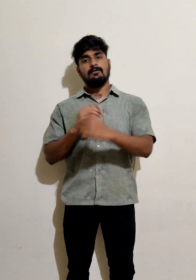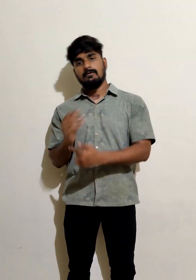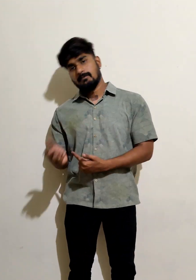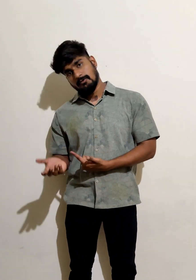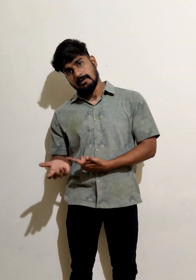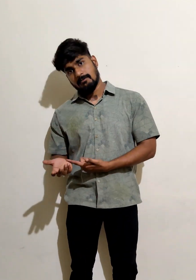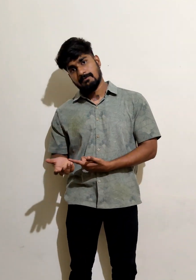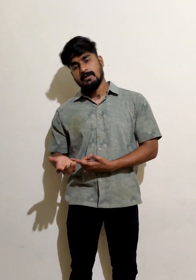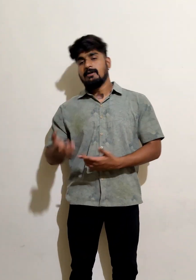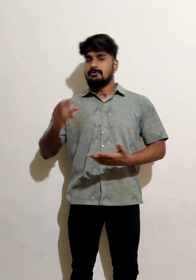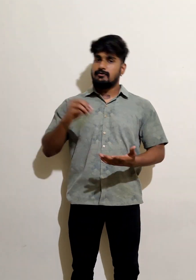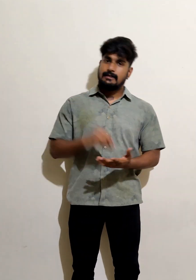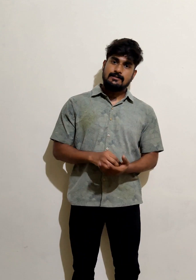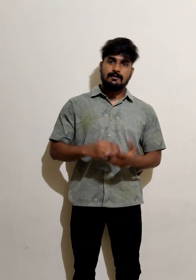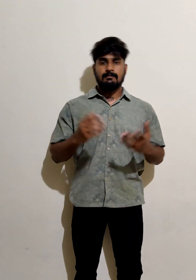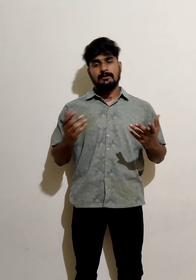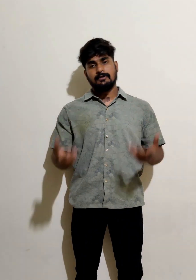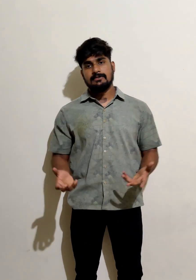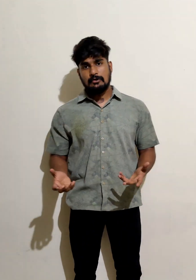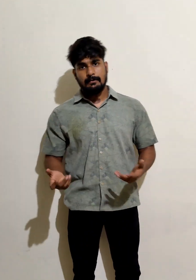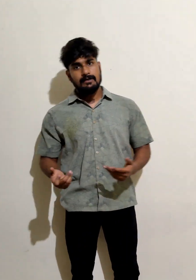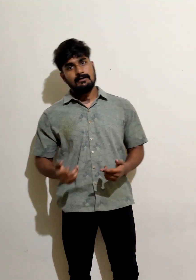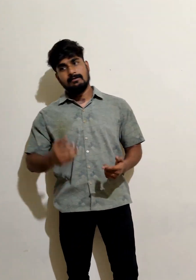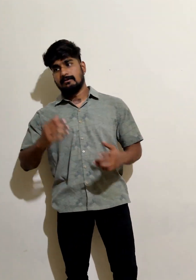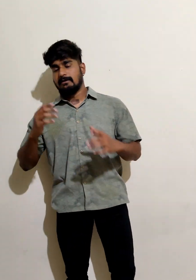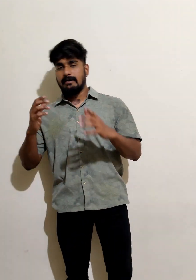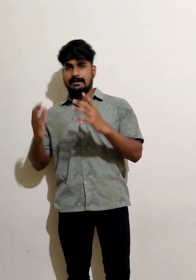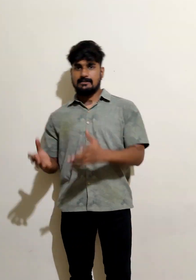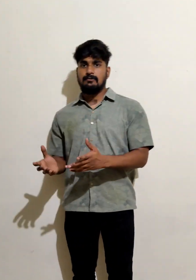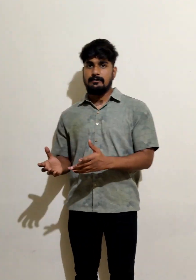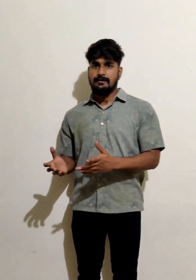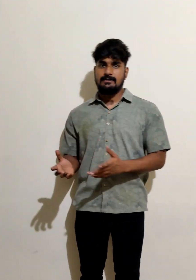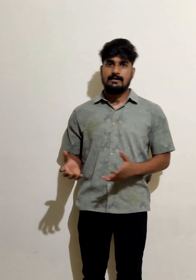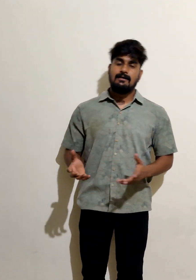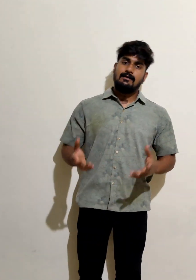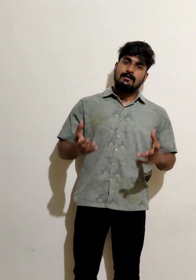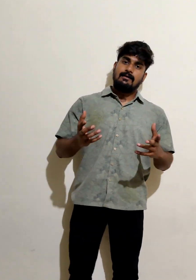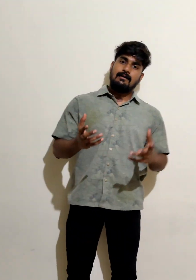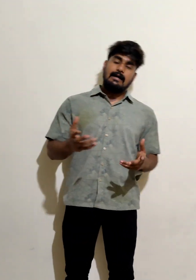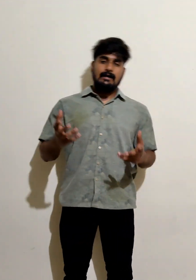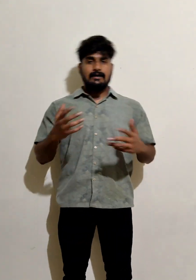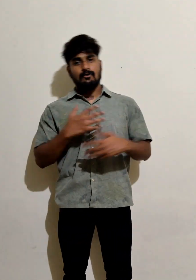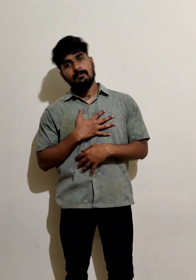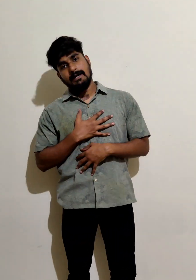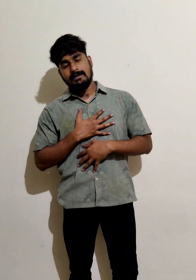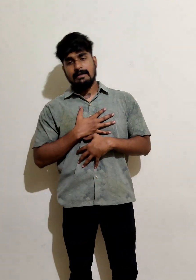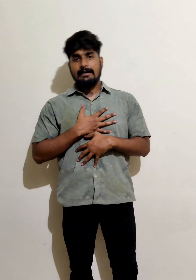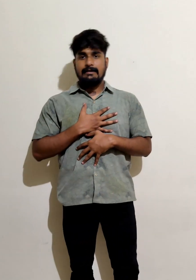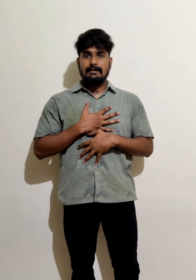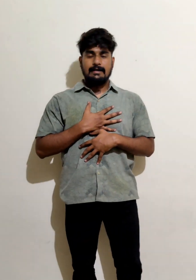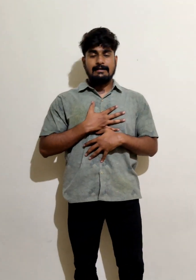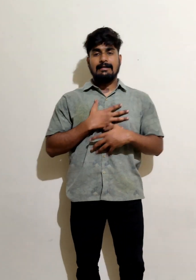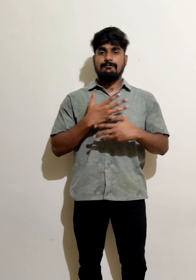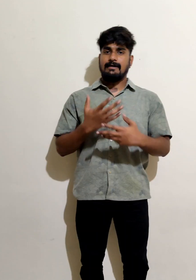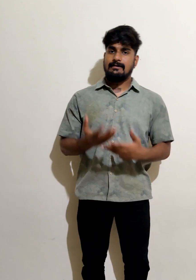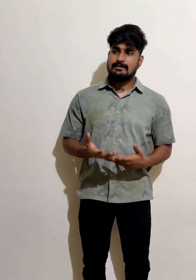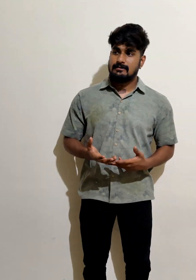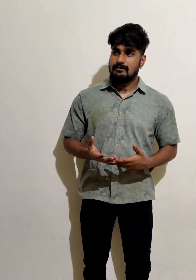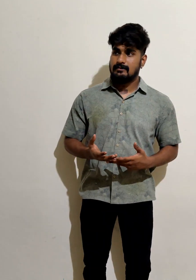the program. So this was my today's topic, the access modifiers. I hope I clarified this